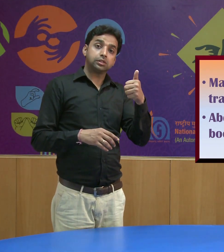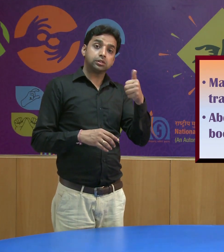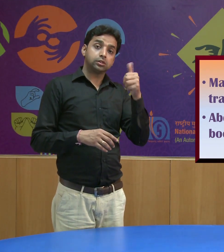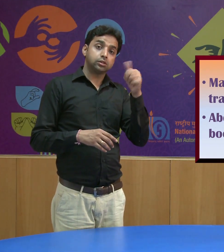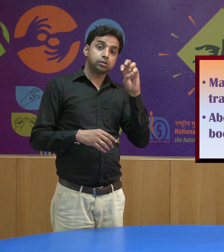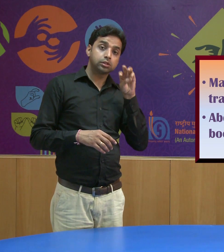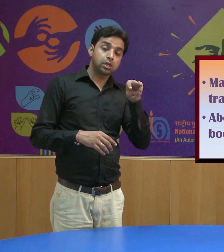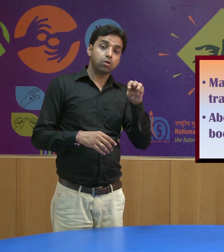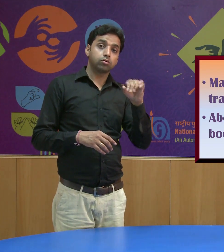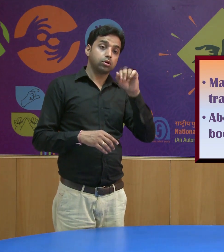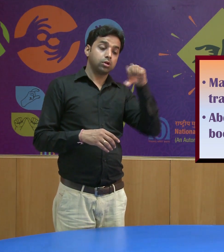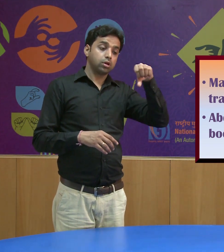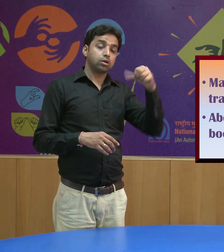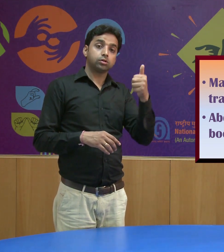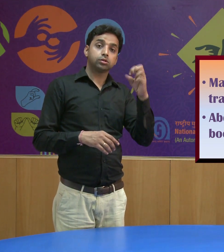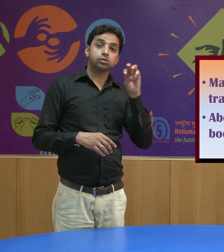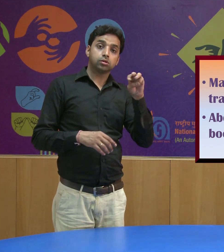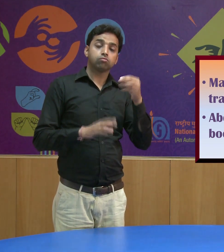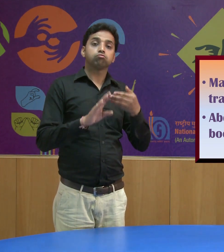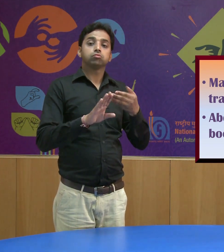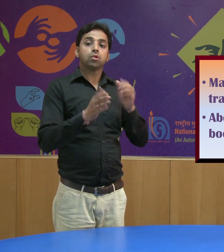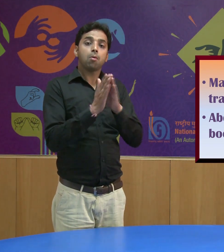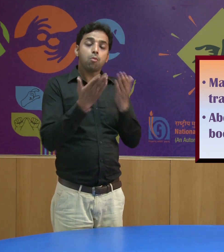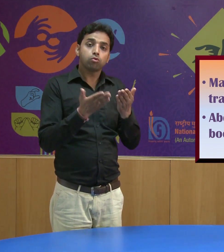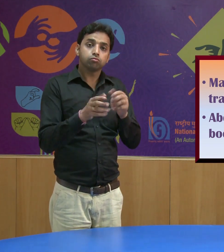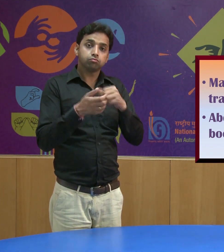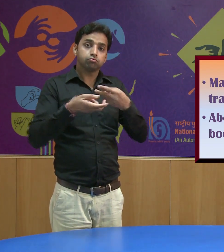96,000 Sanskrit books were translated.